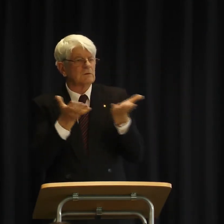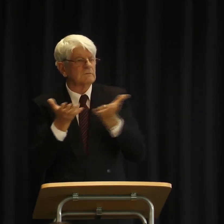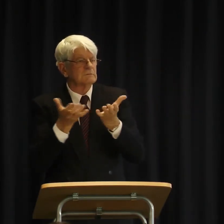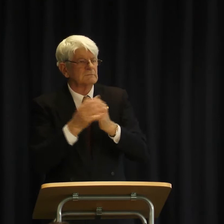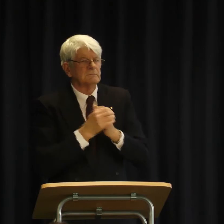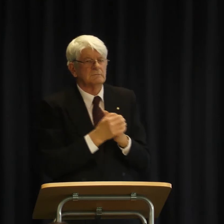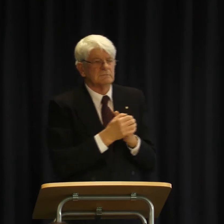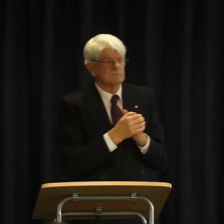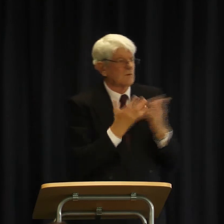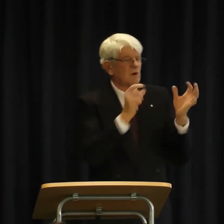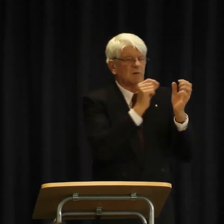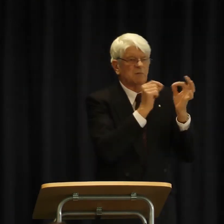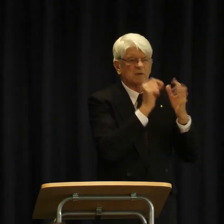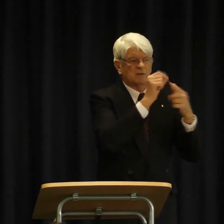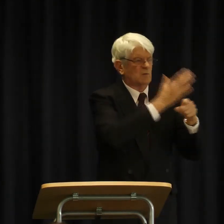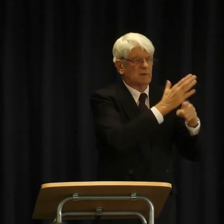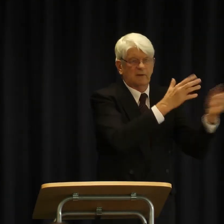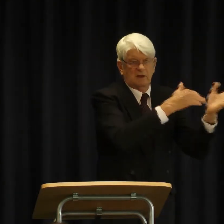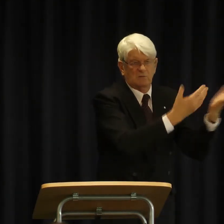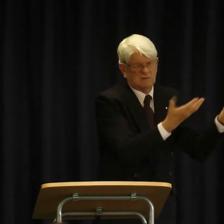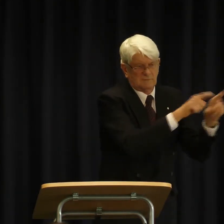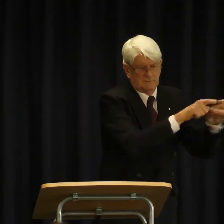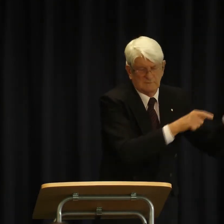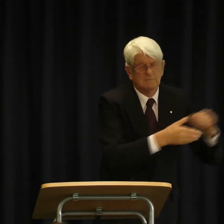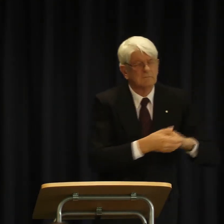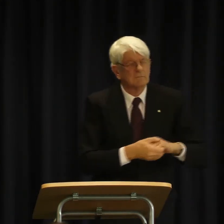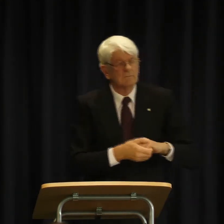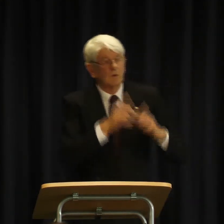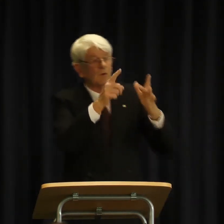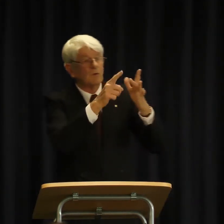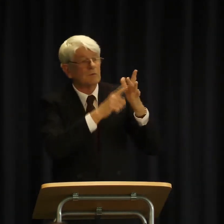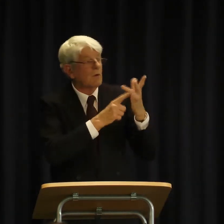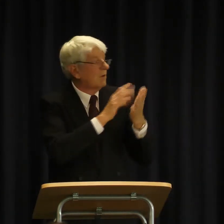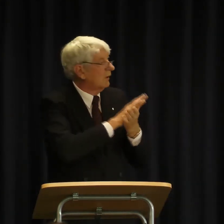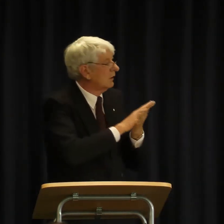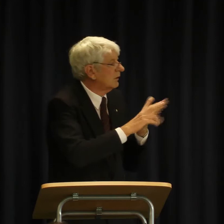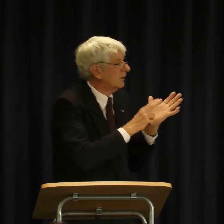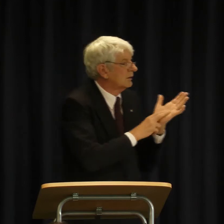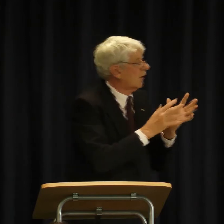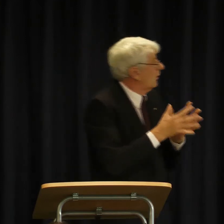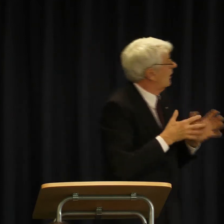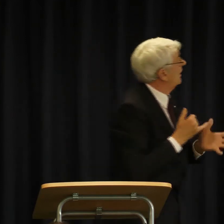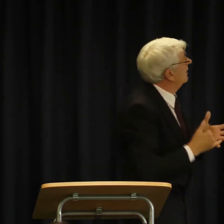John became Director of Services here, in a similar role to what Brent Phillips is performing today.